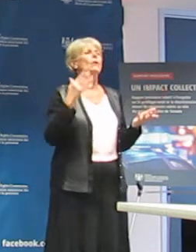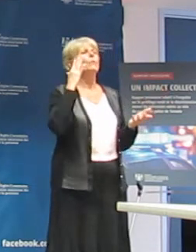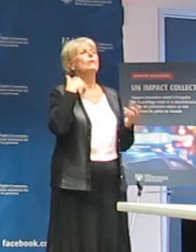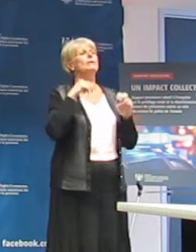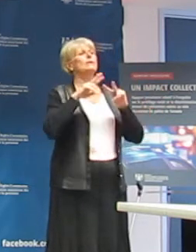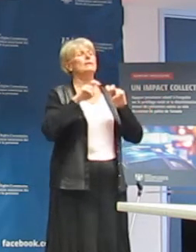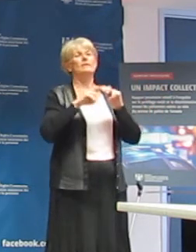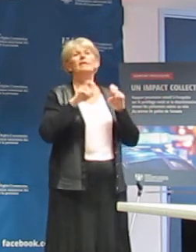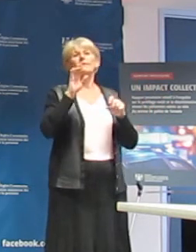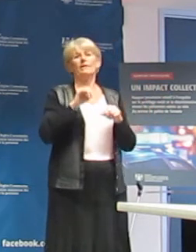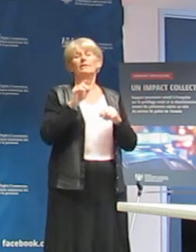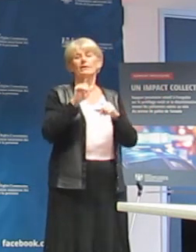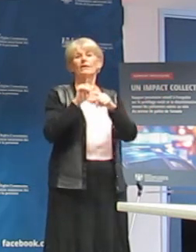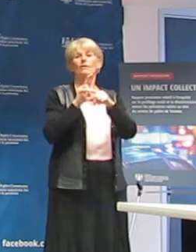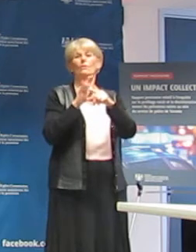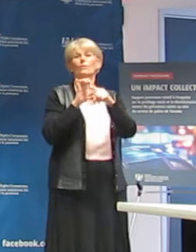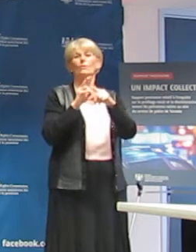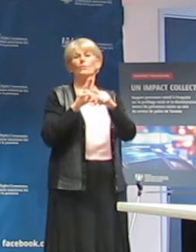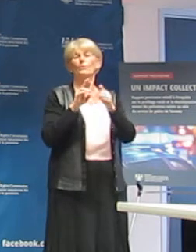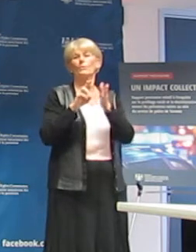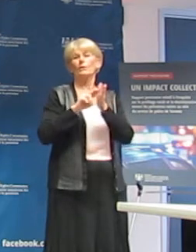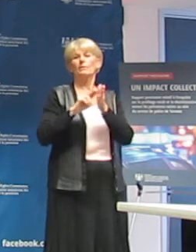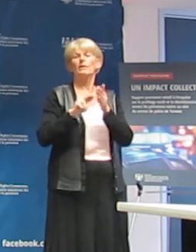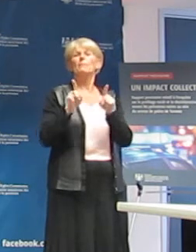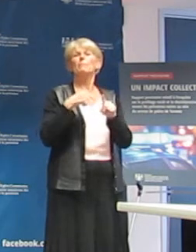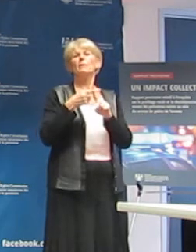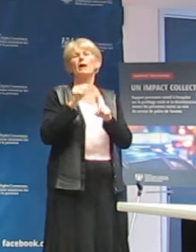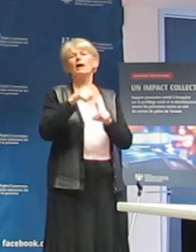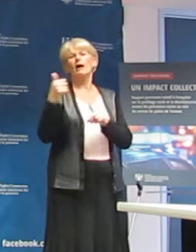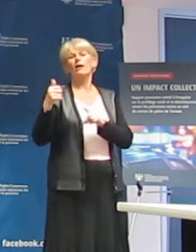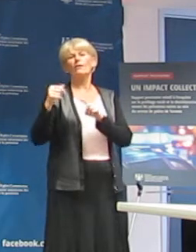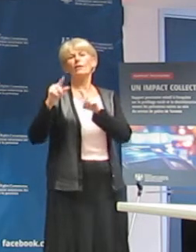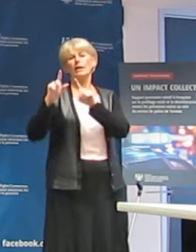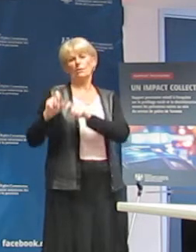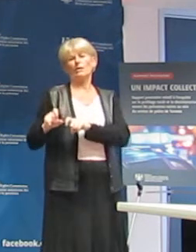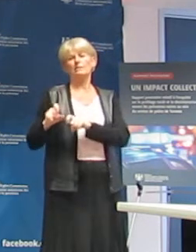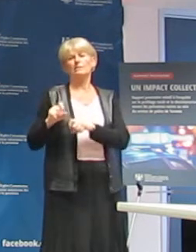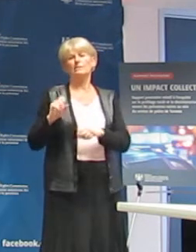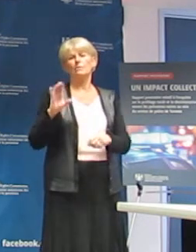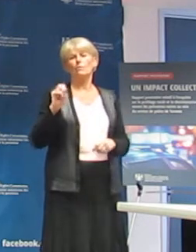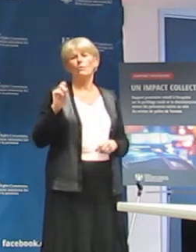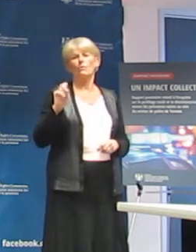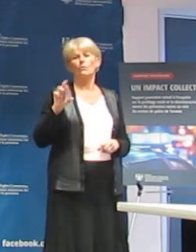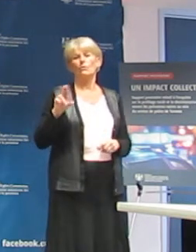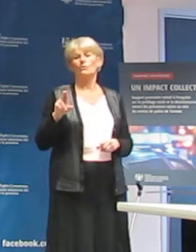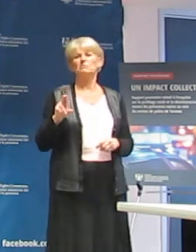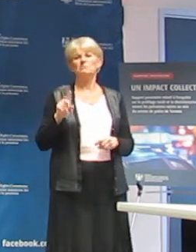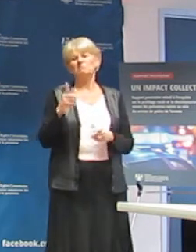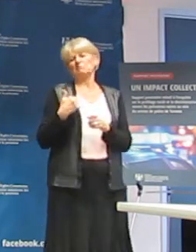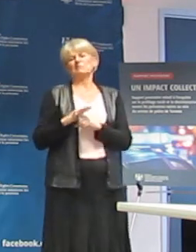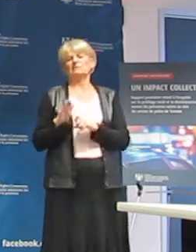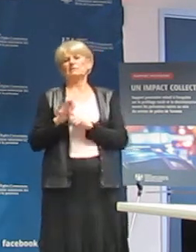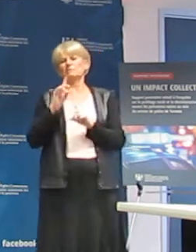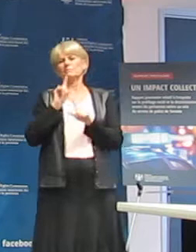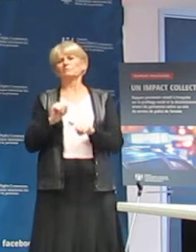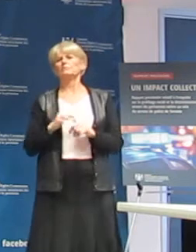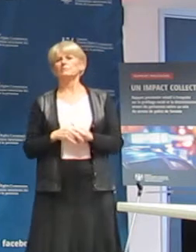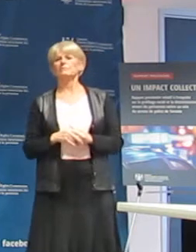at the LOCU recommendations along with other coroner's inquests. I think that's sufficient